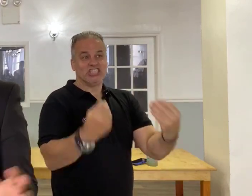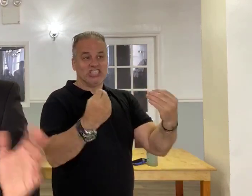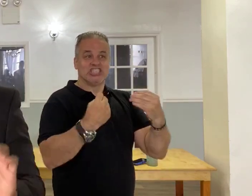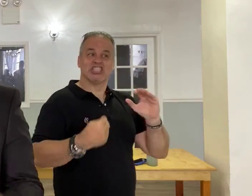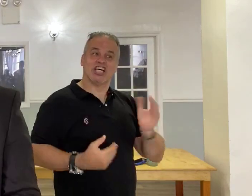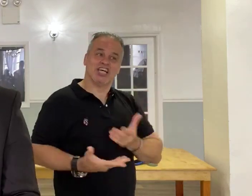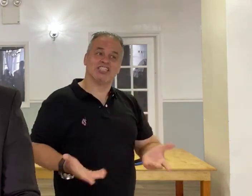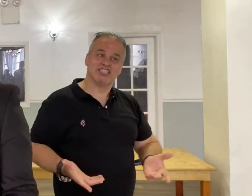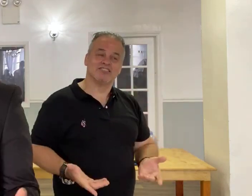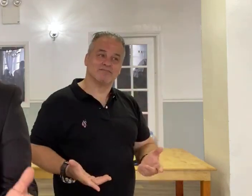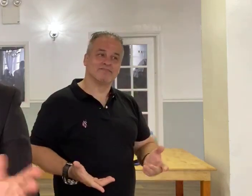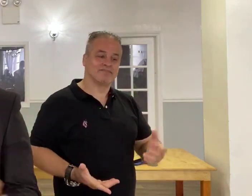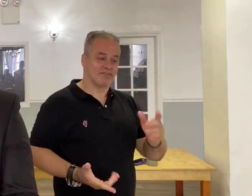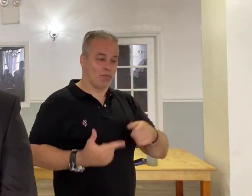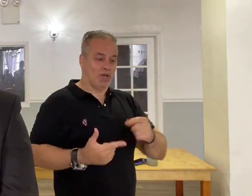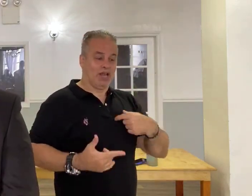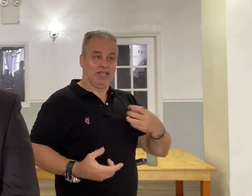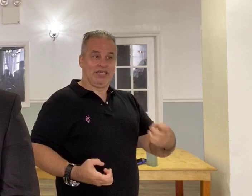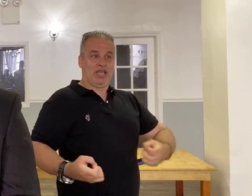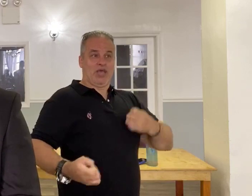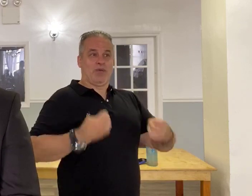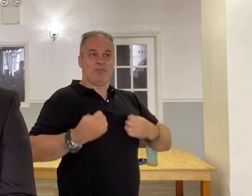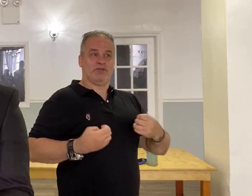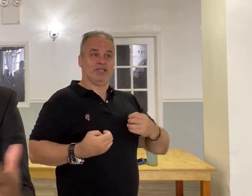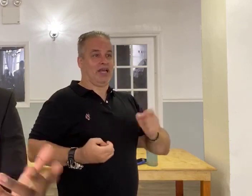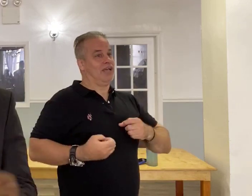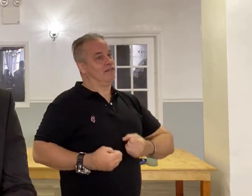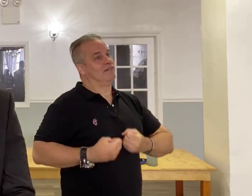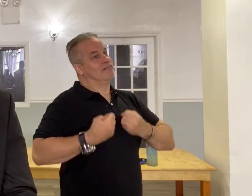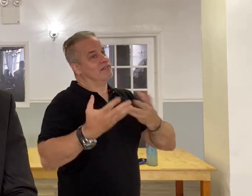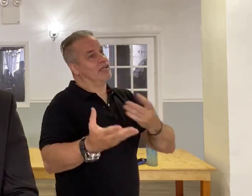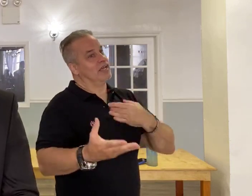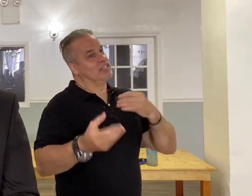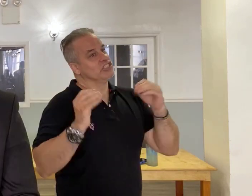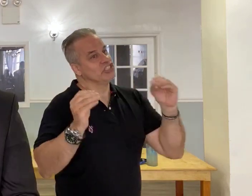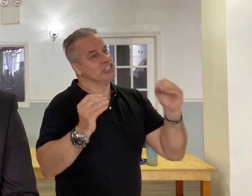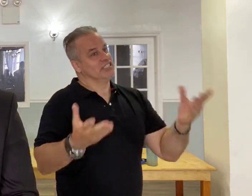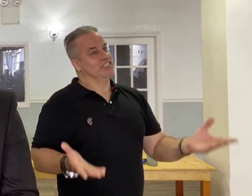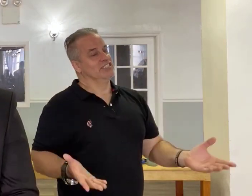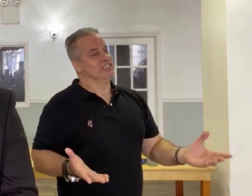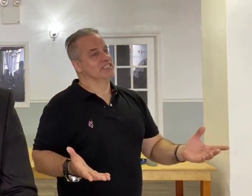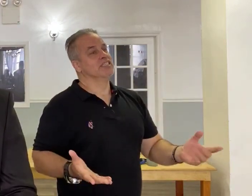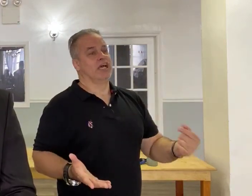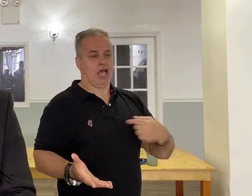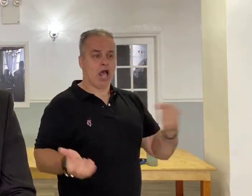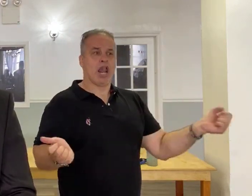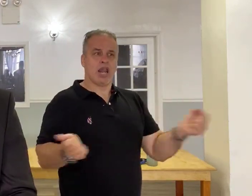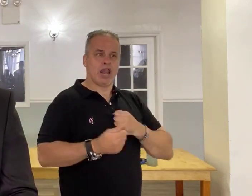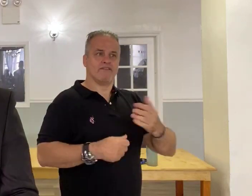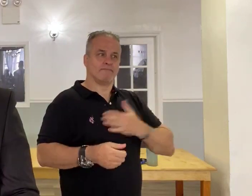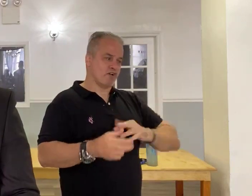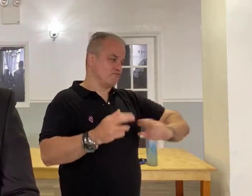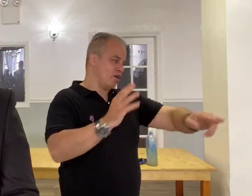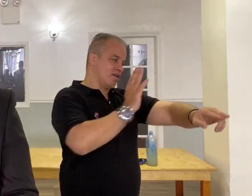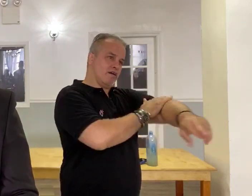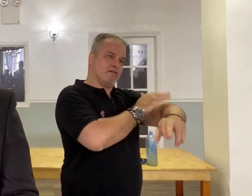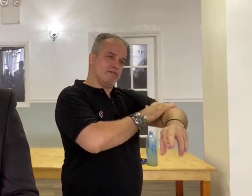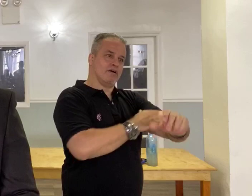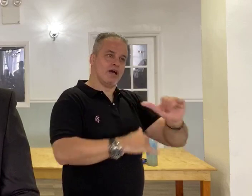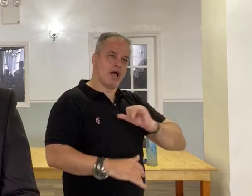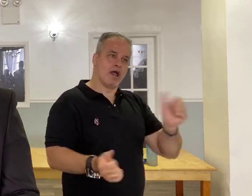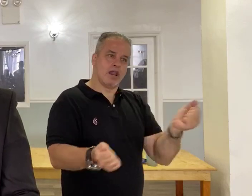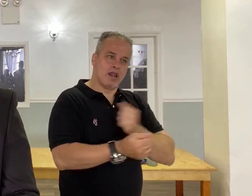Okay, I like my right arm. I like my left arm. But that's my emotion talking. What if my